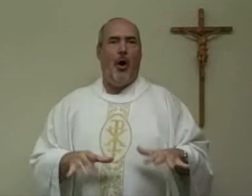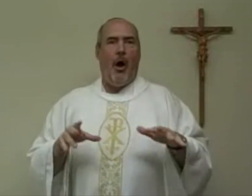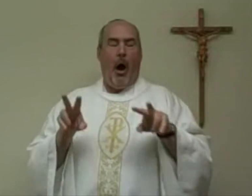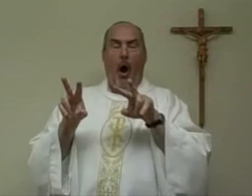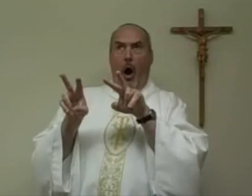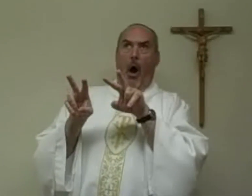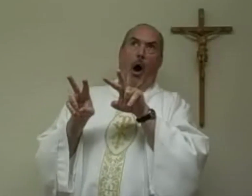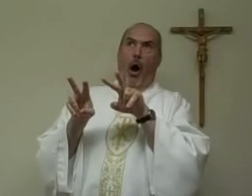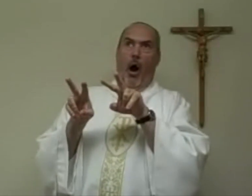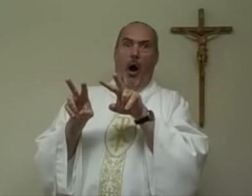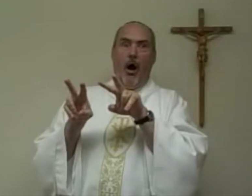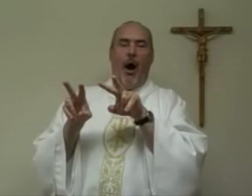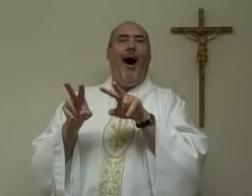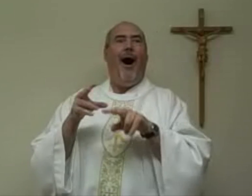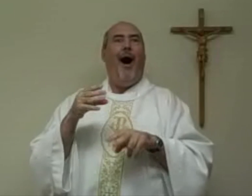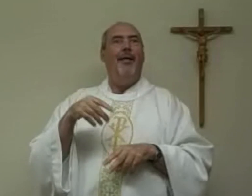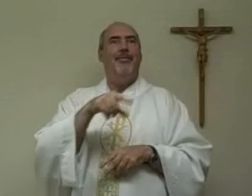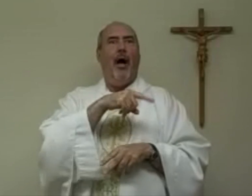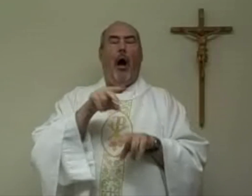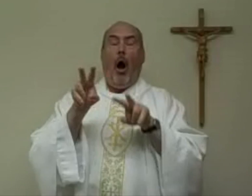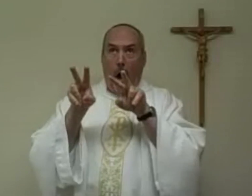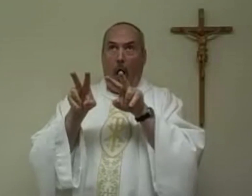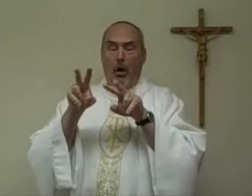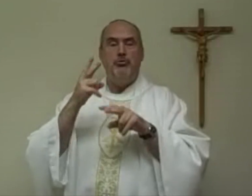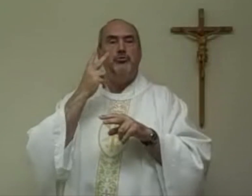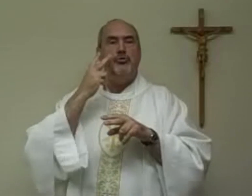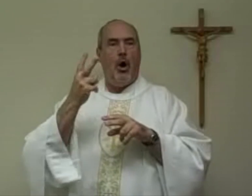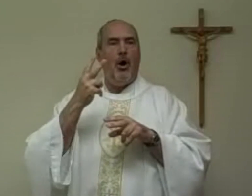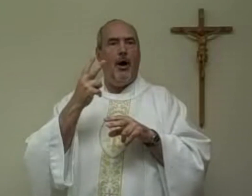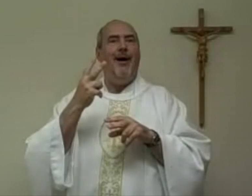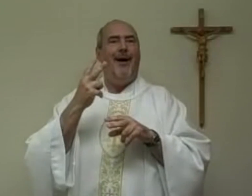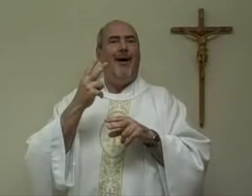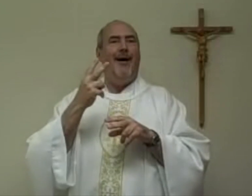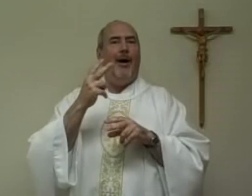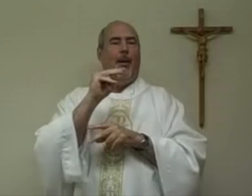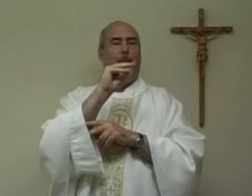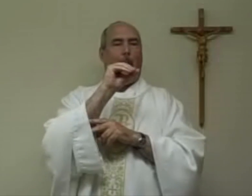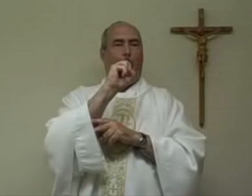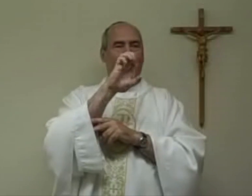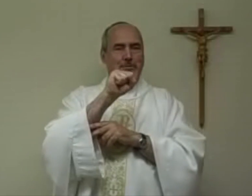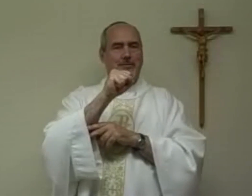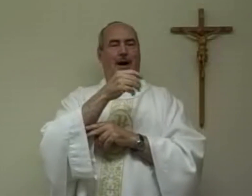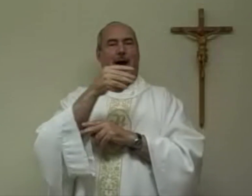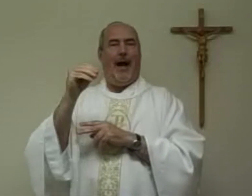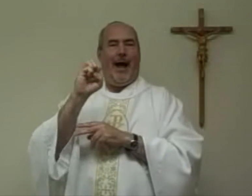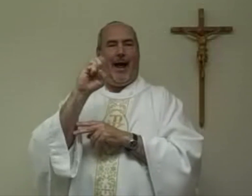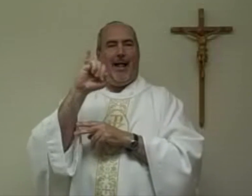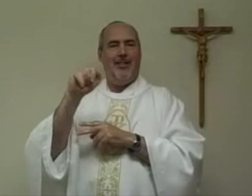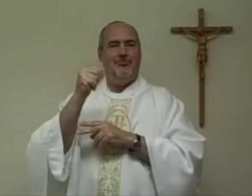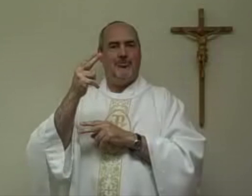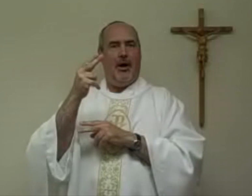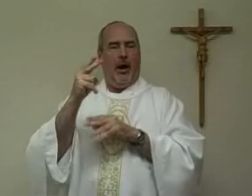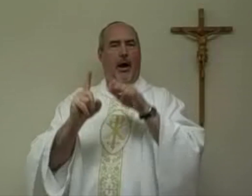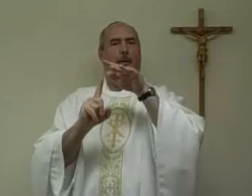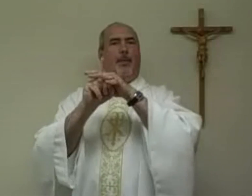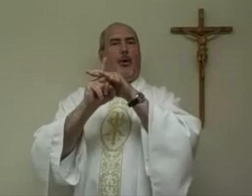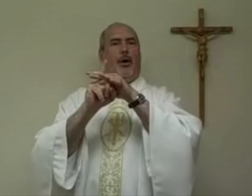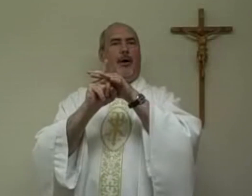turned whiter and brighter than the purest snow. They were in awe to see Moses and Elijah